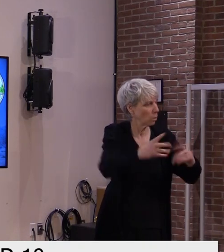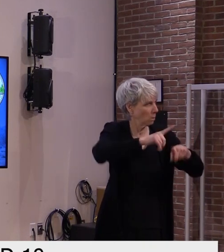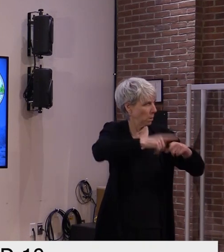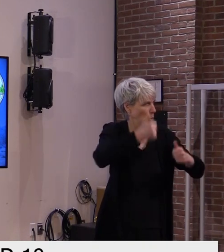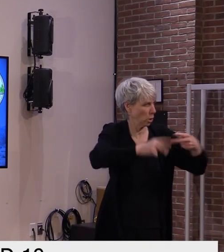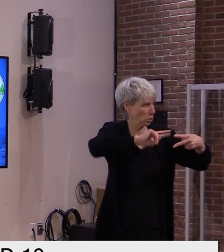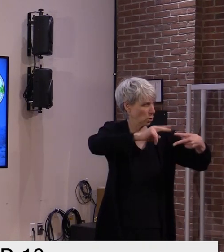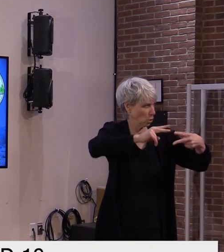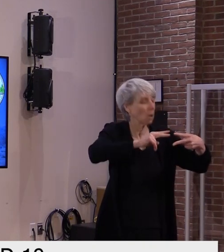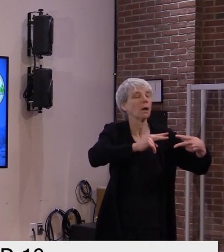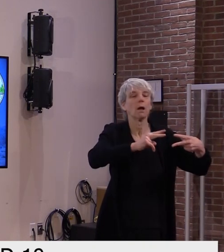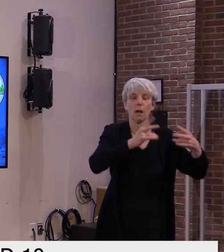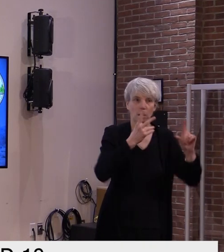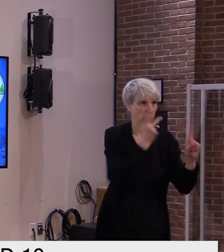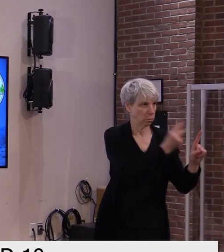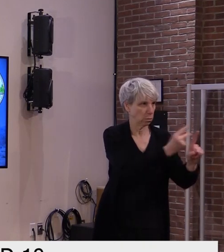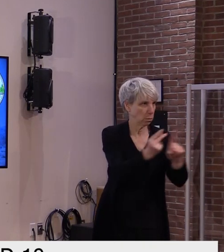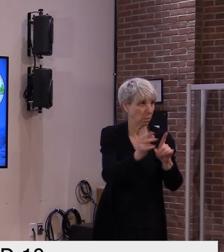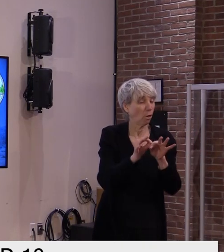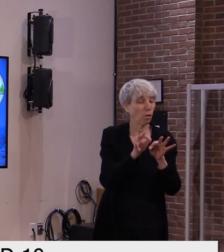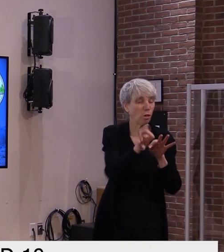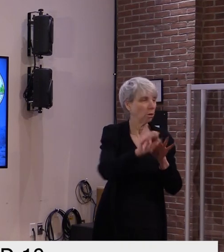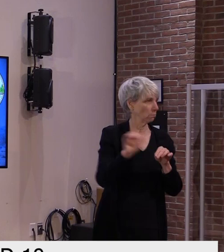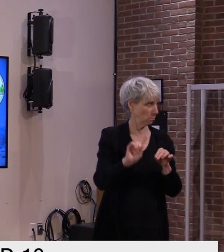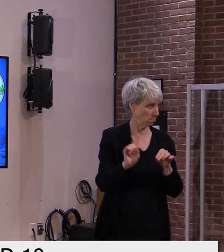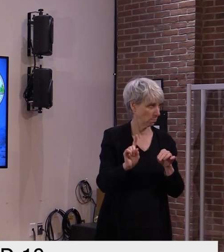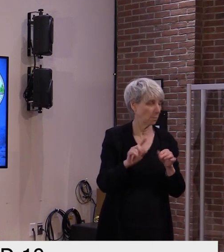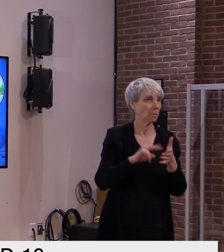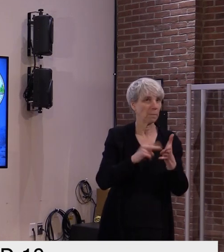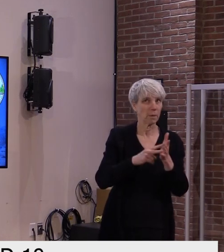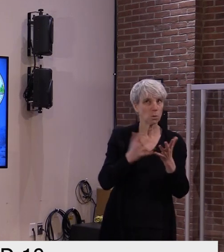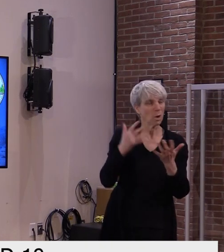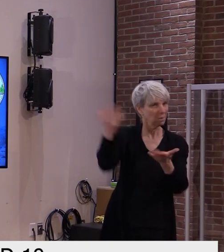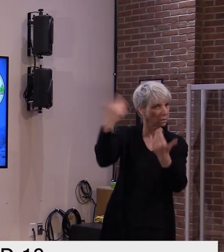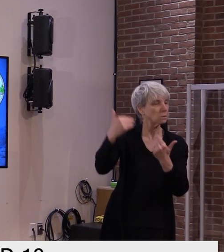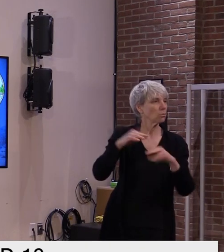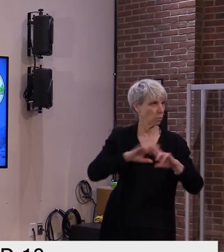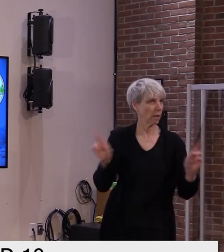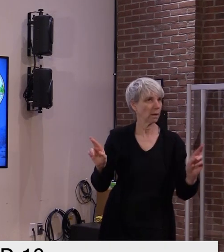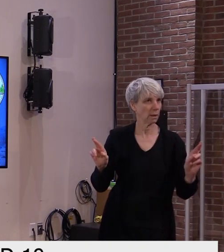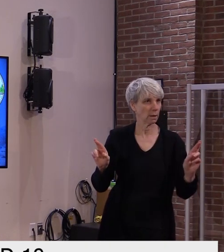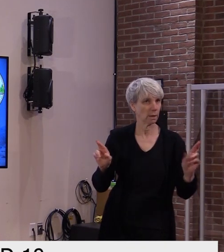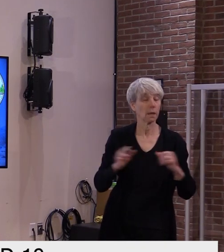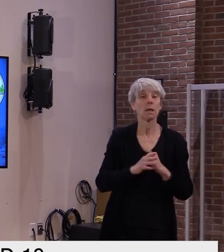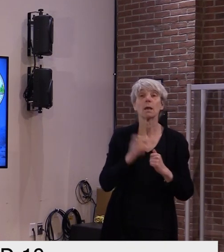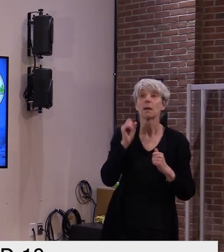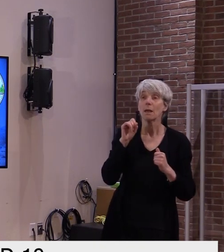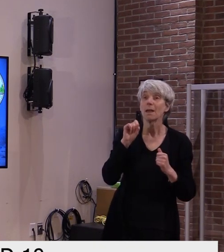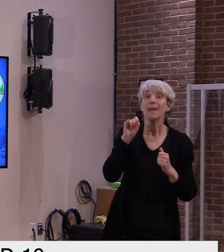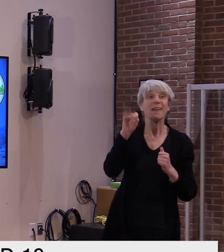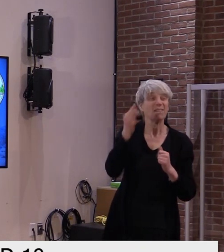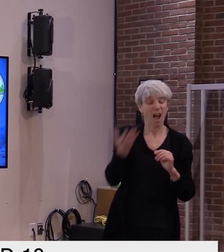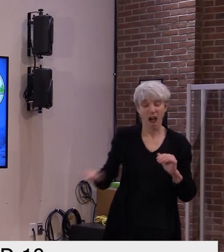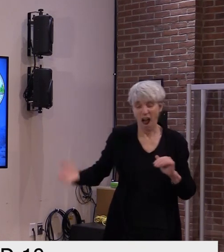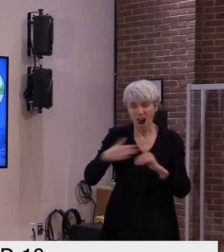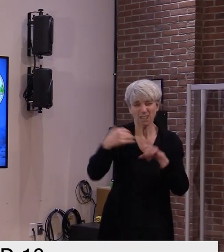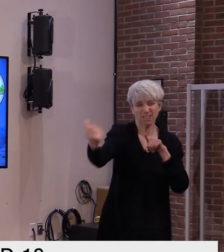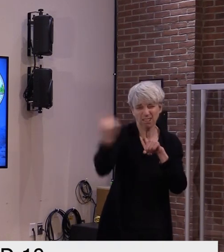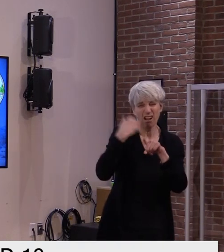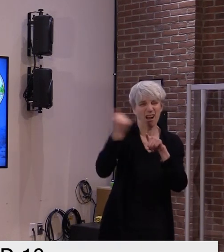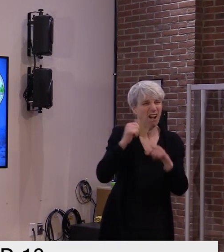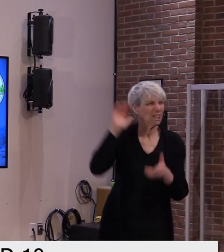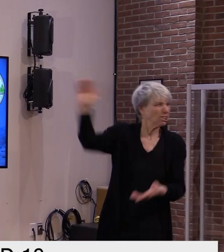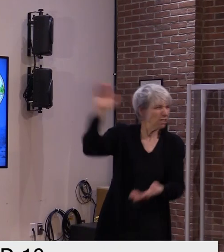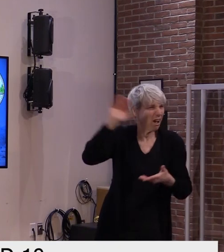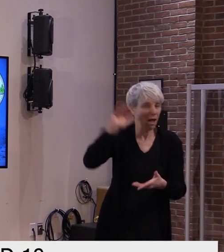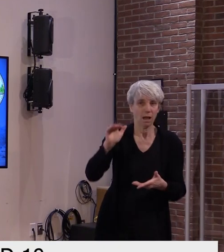what the federal government's doing. But if we got larger allocations, we would be delighted because, you know, the